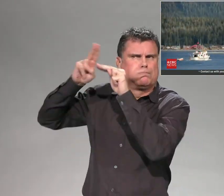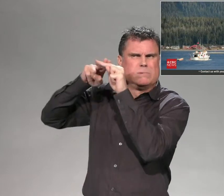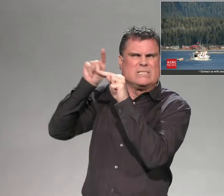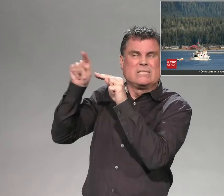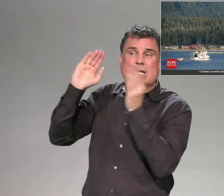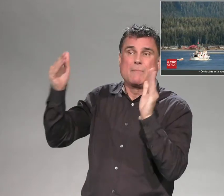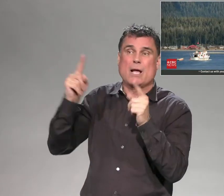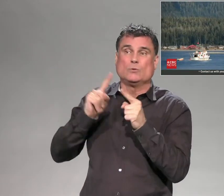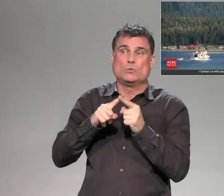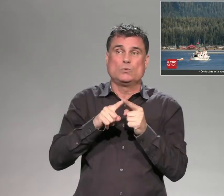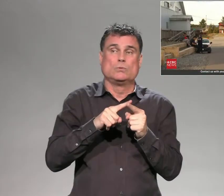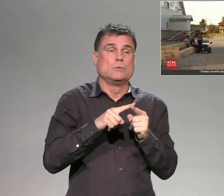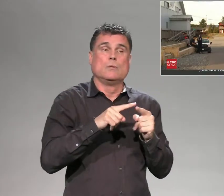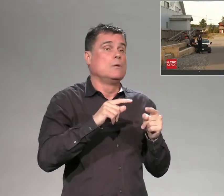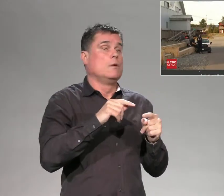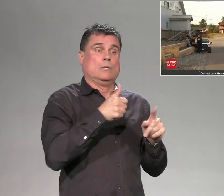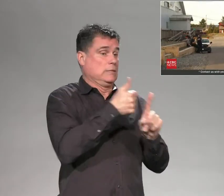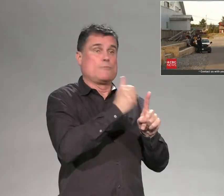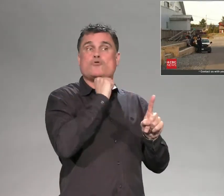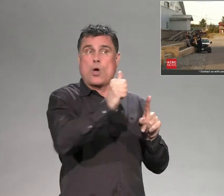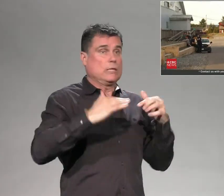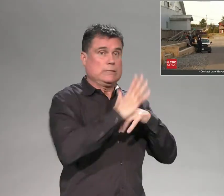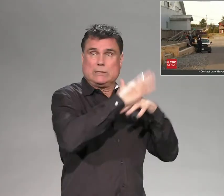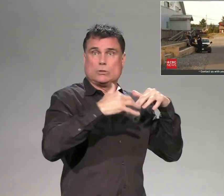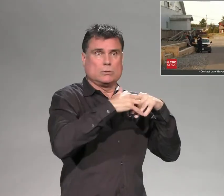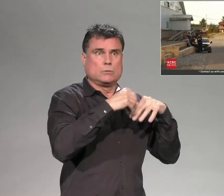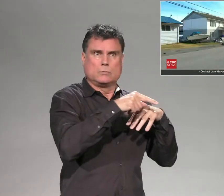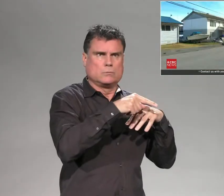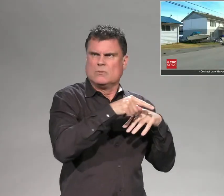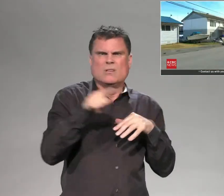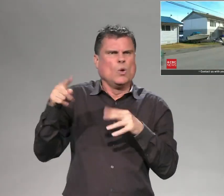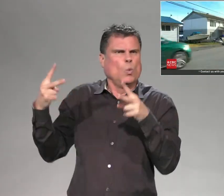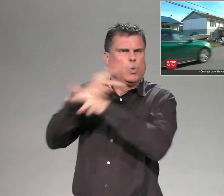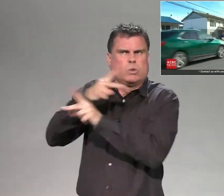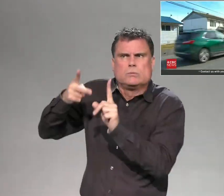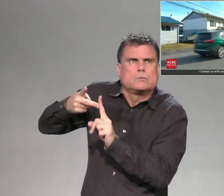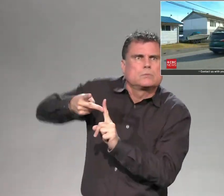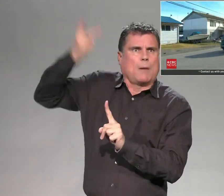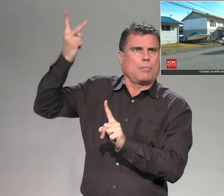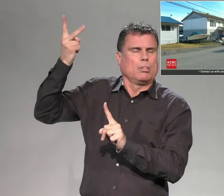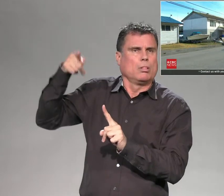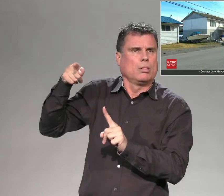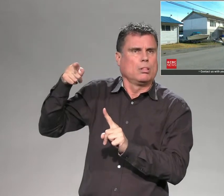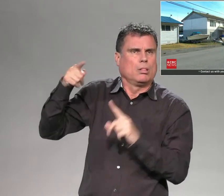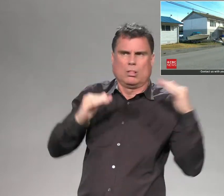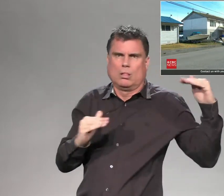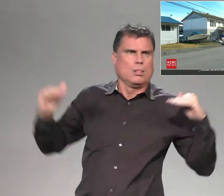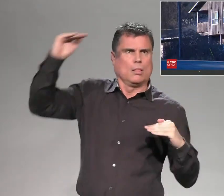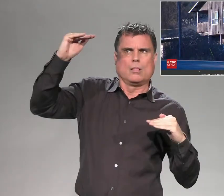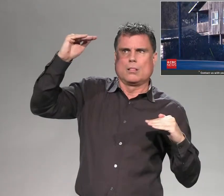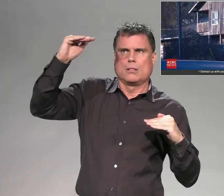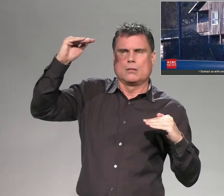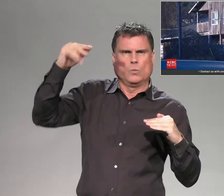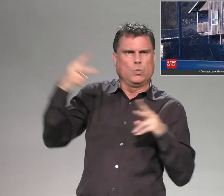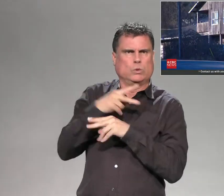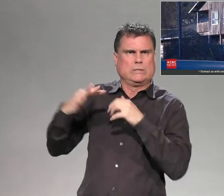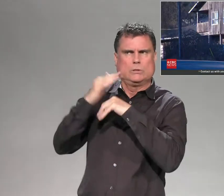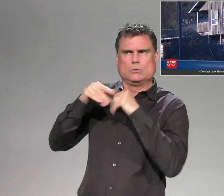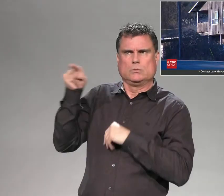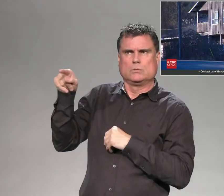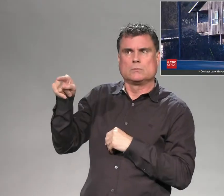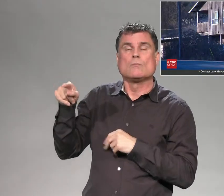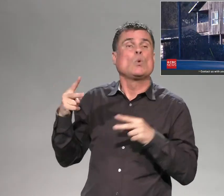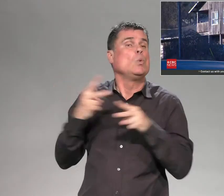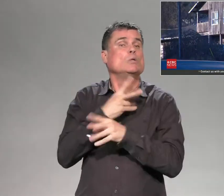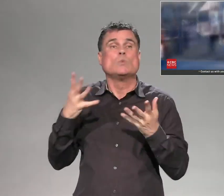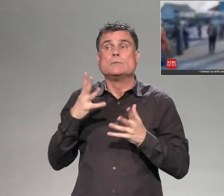tripled in the island region. Some communities are far from hospitals, and further, because of racism, some are too afraid